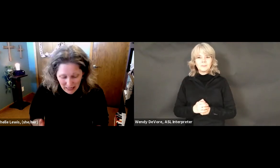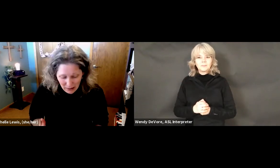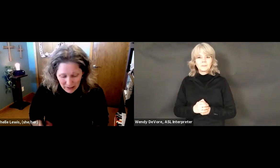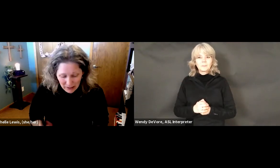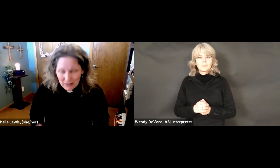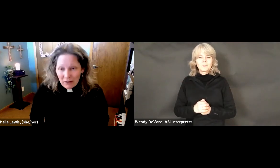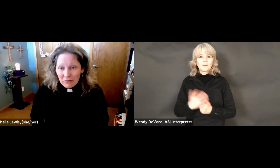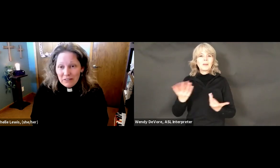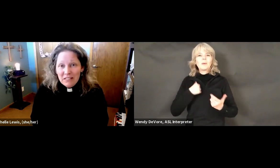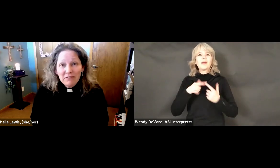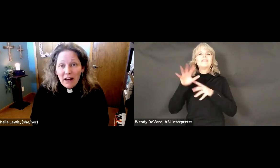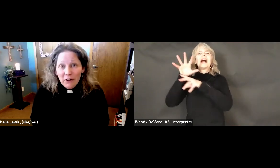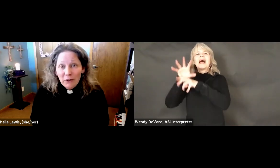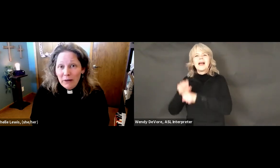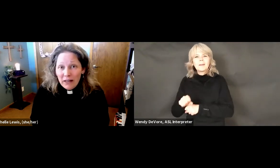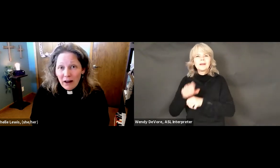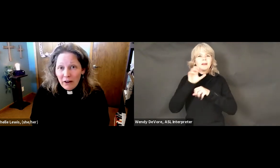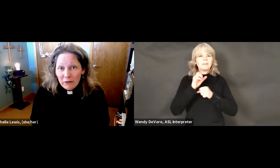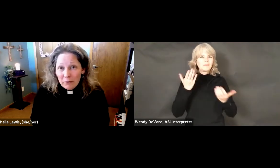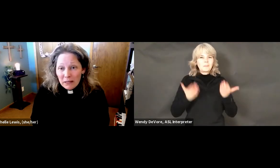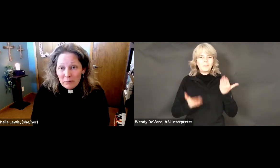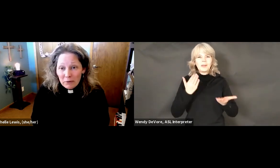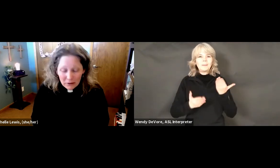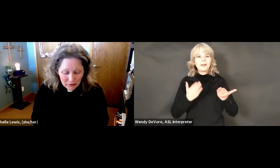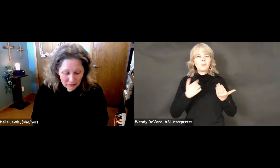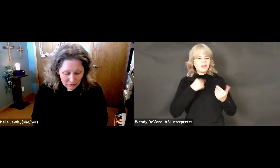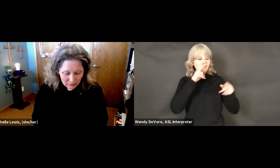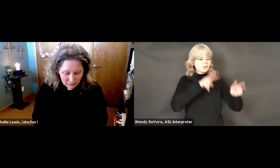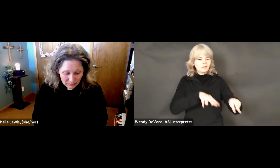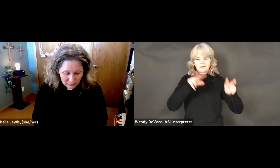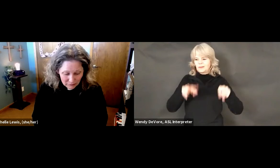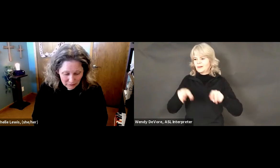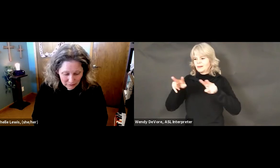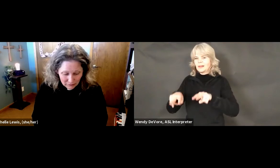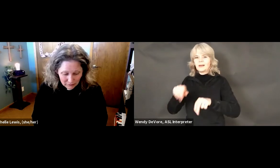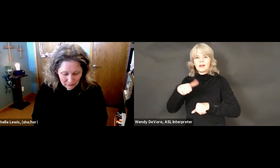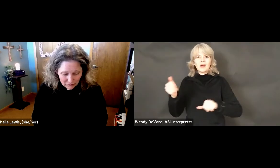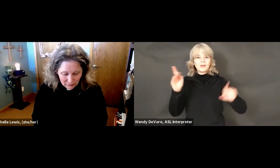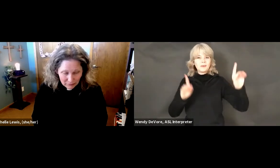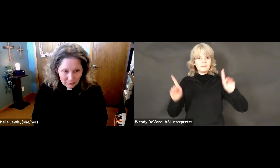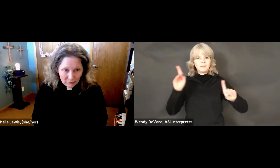these habits of devaluing other people.